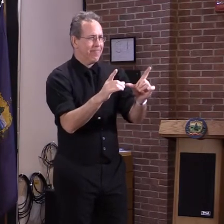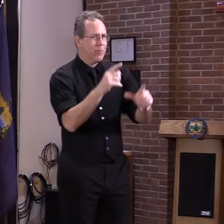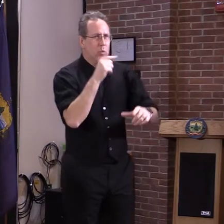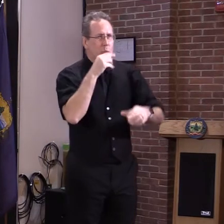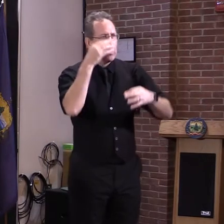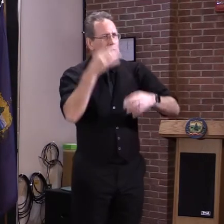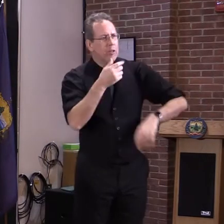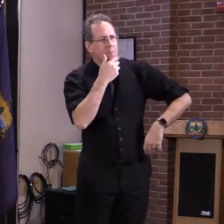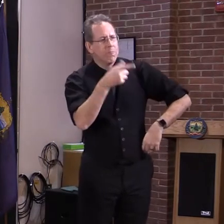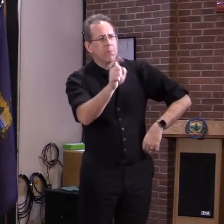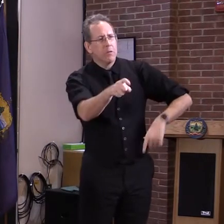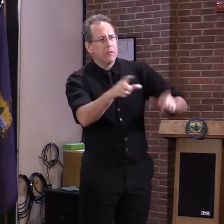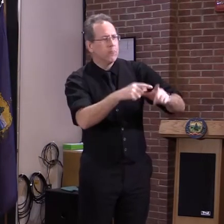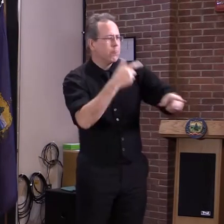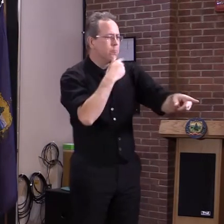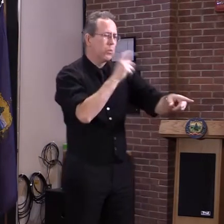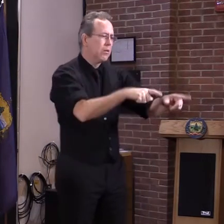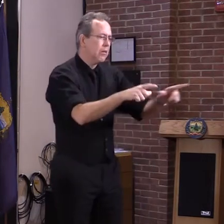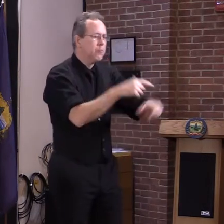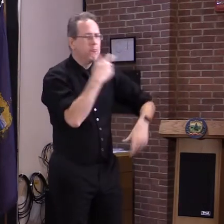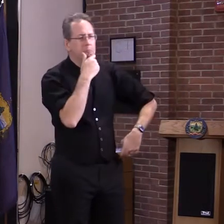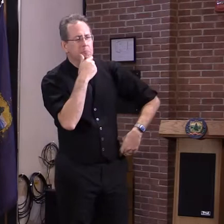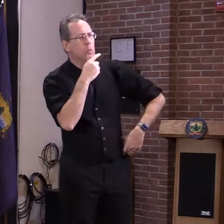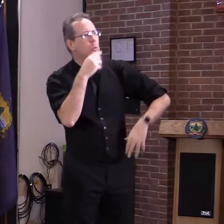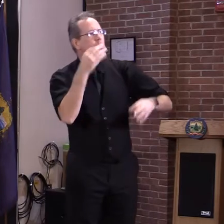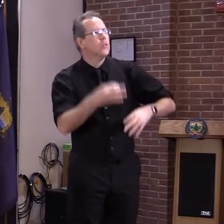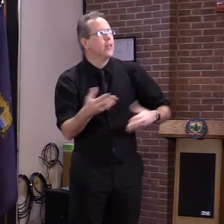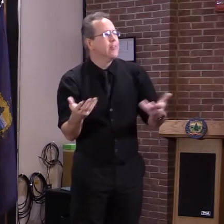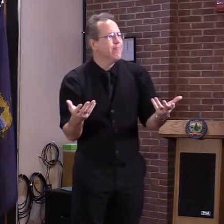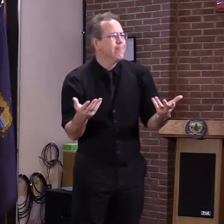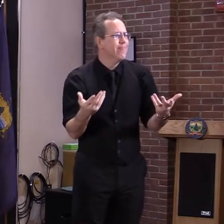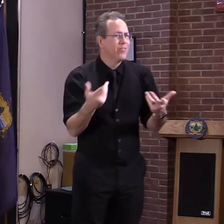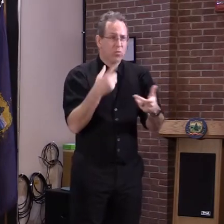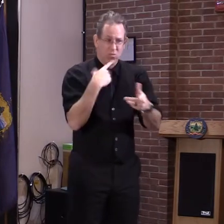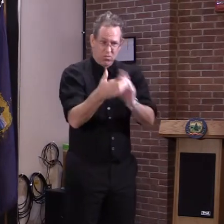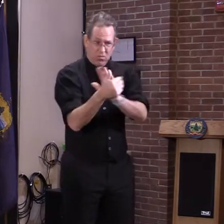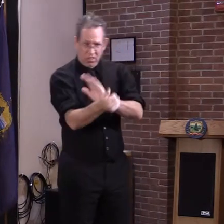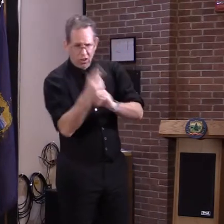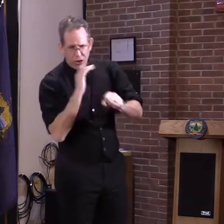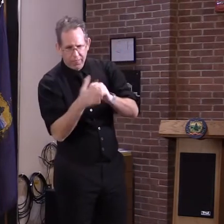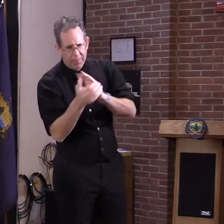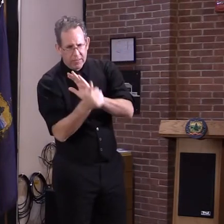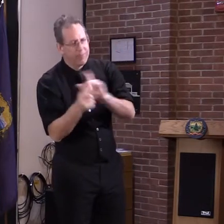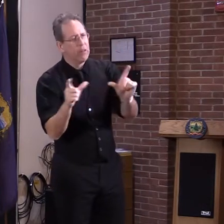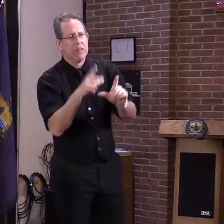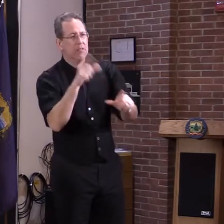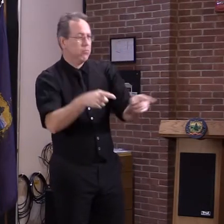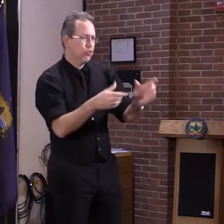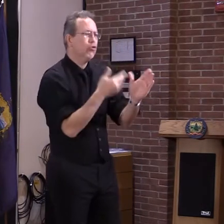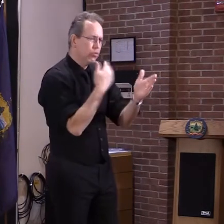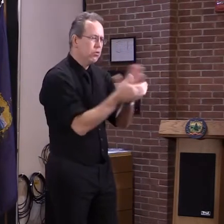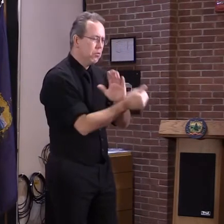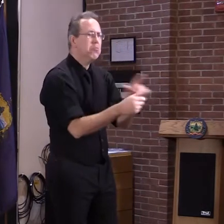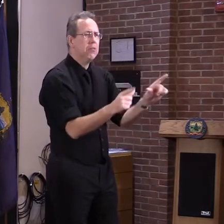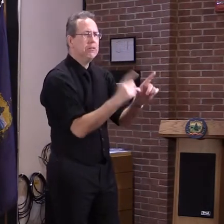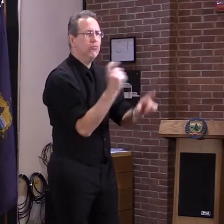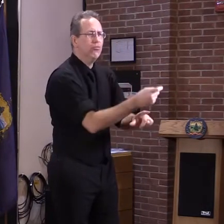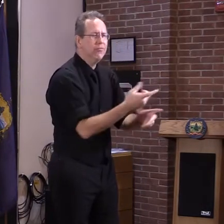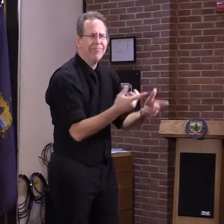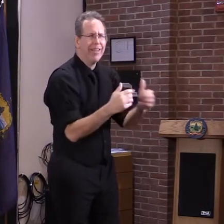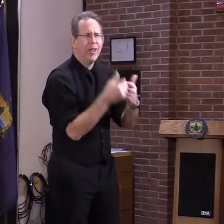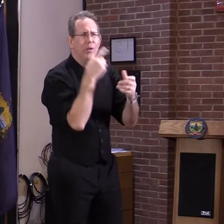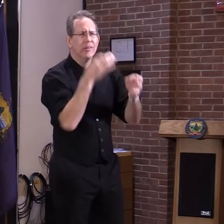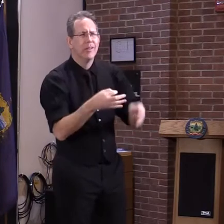who has the skills necessary to be in the trade. Again, I would advocate that